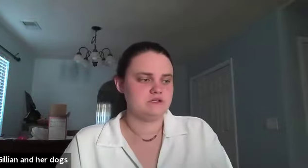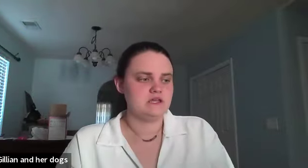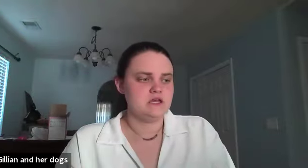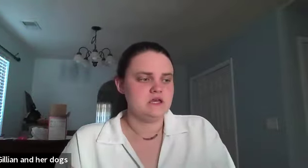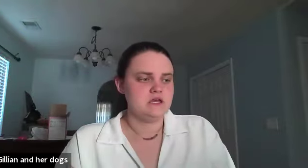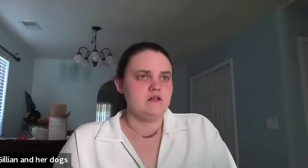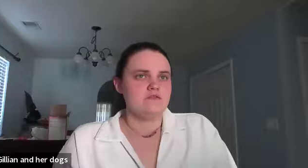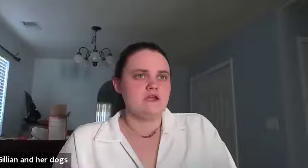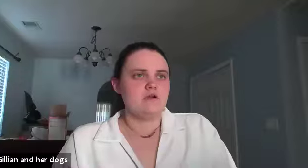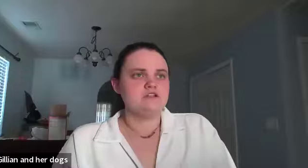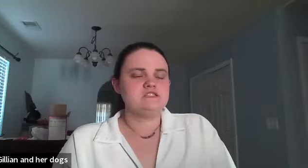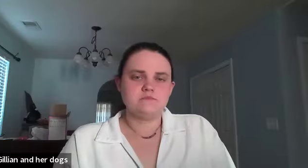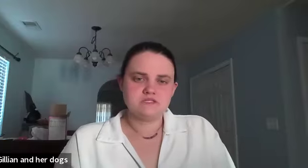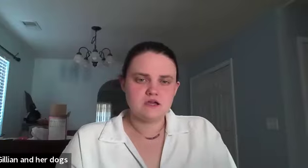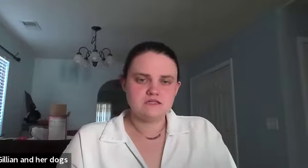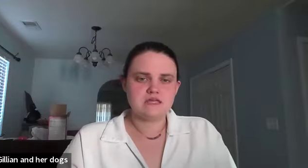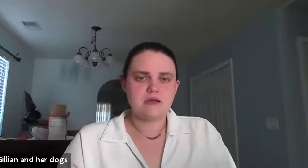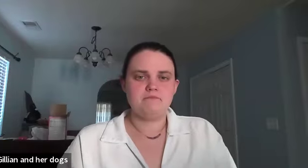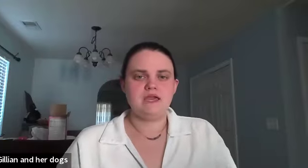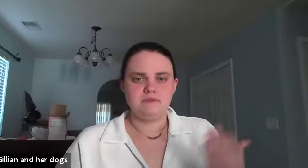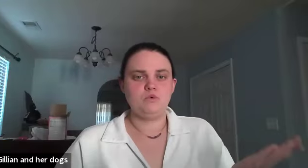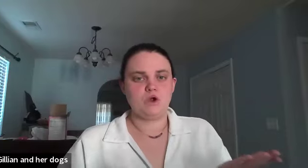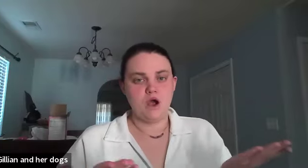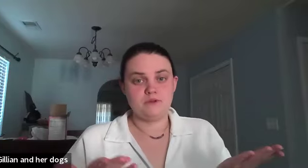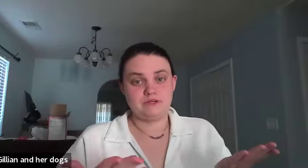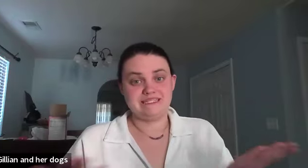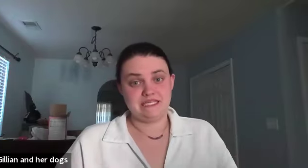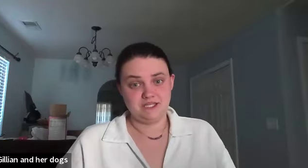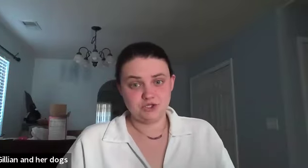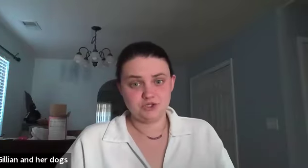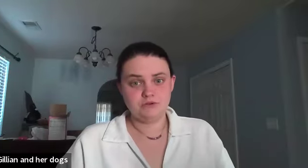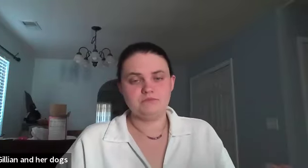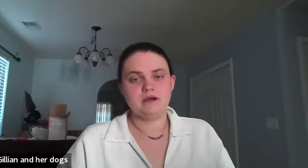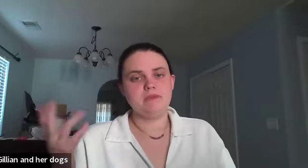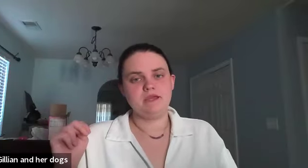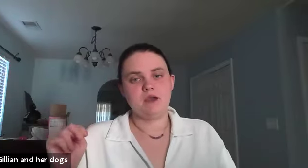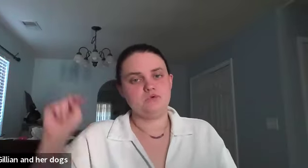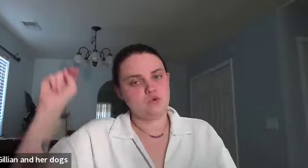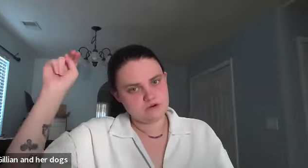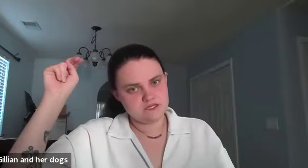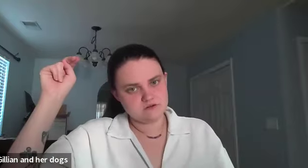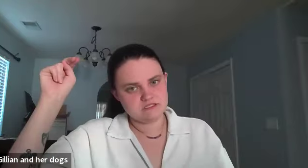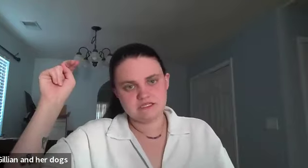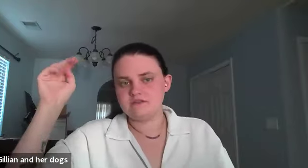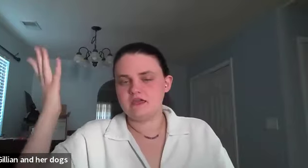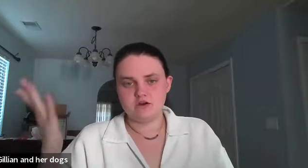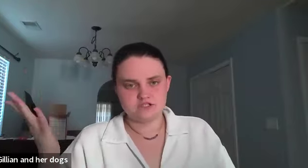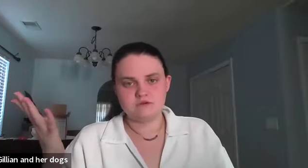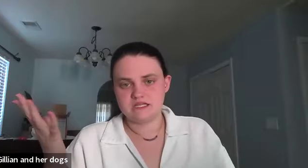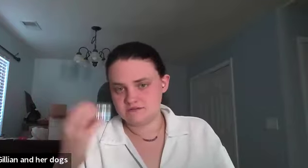notice there are some signs that may be more common we see here, but maybe up north they don't see that can also relate